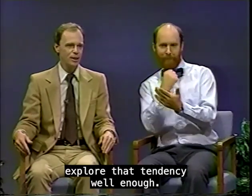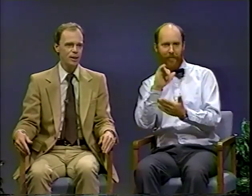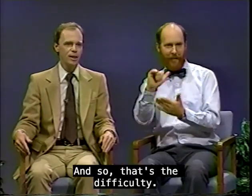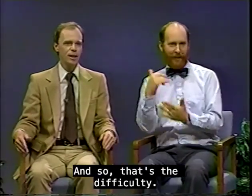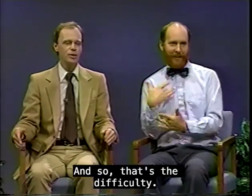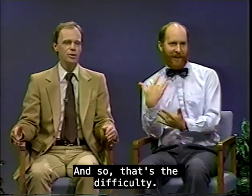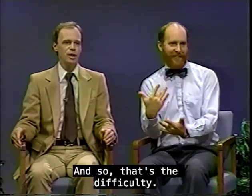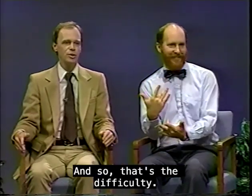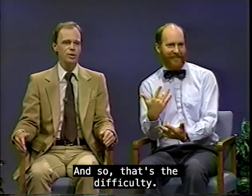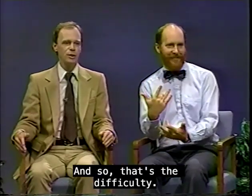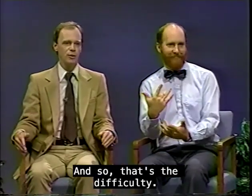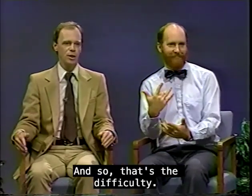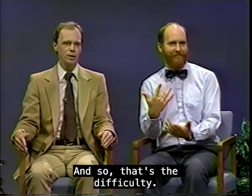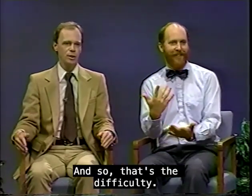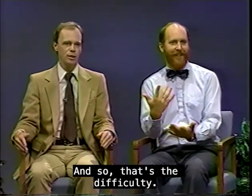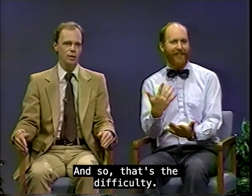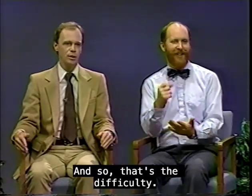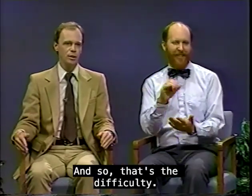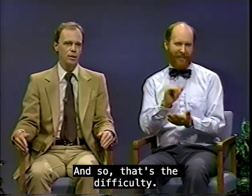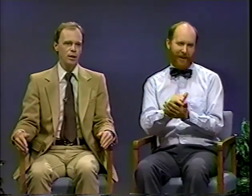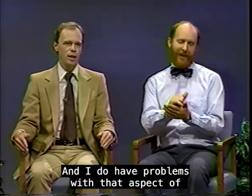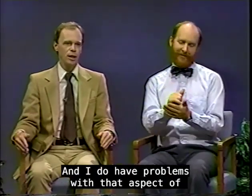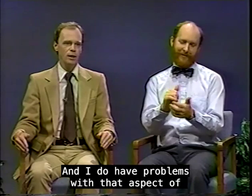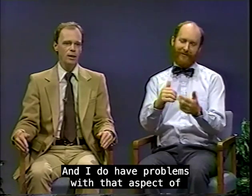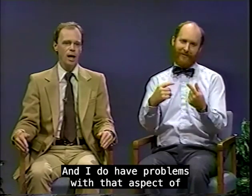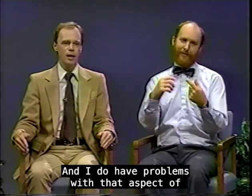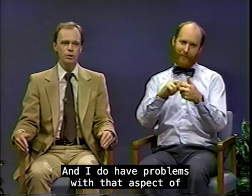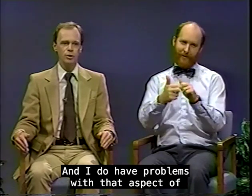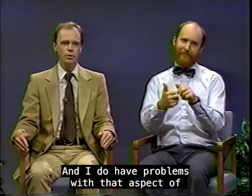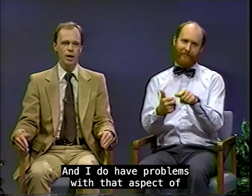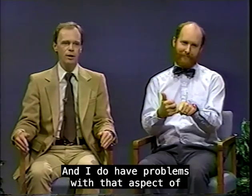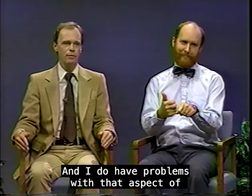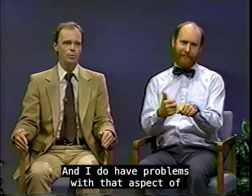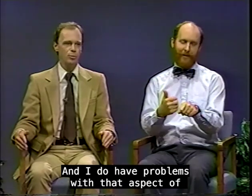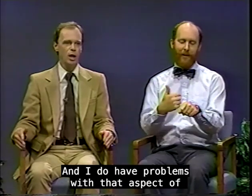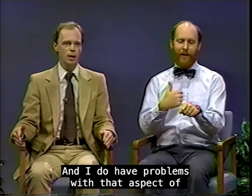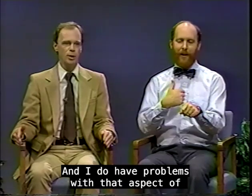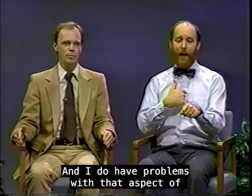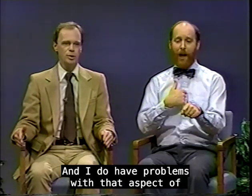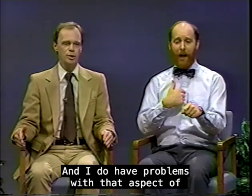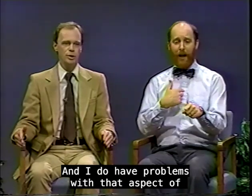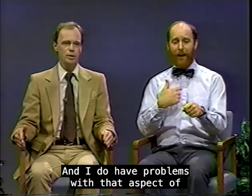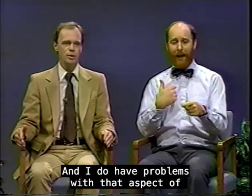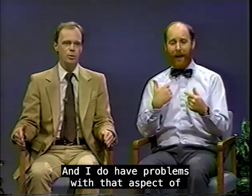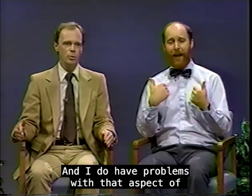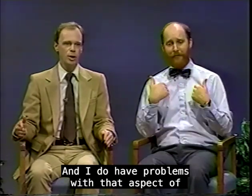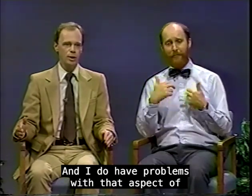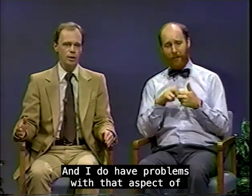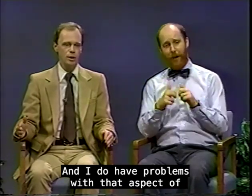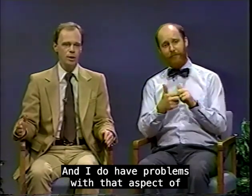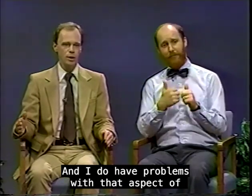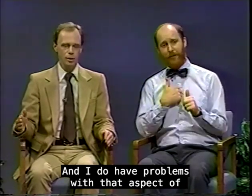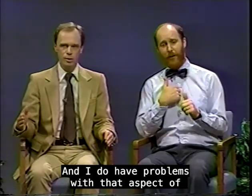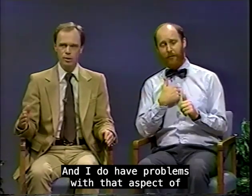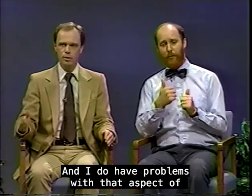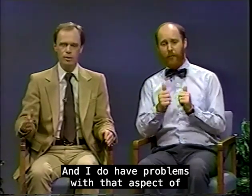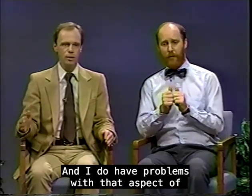enough. And so that's the difficulty. And I do have problems with